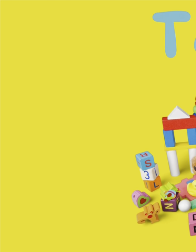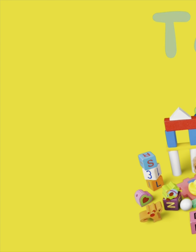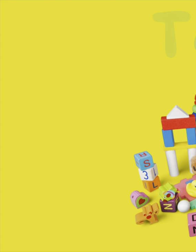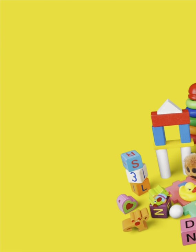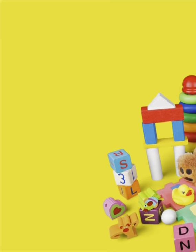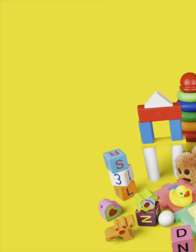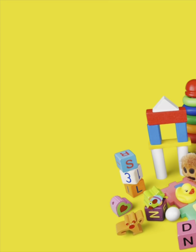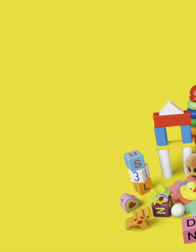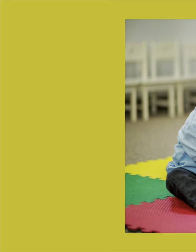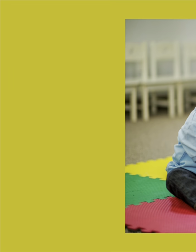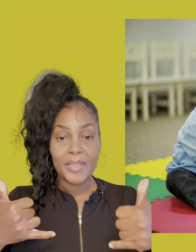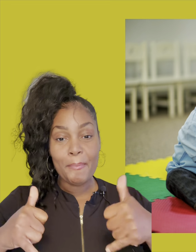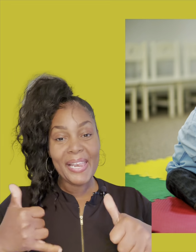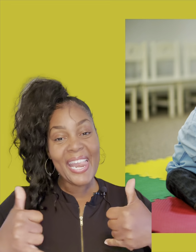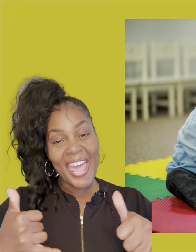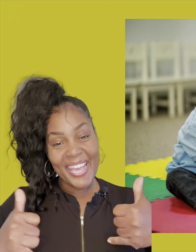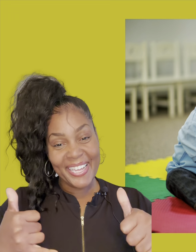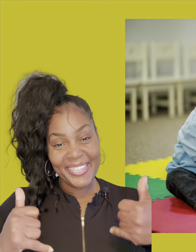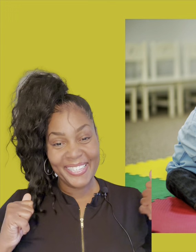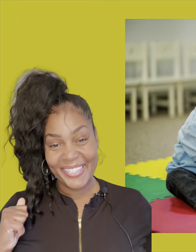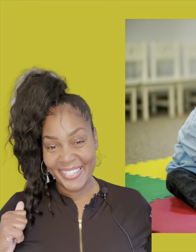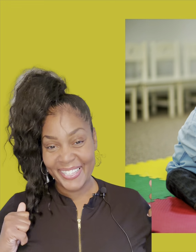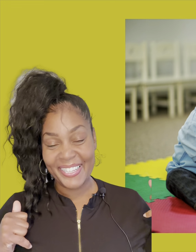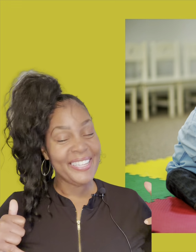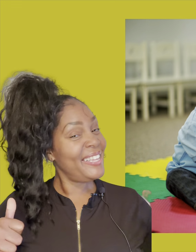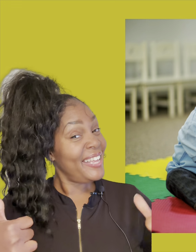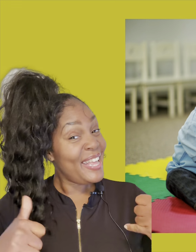Toys. Play.